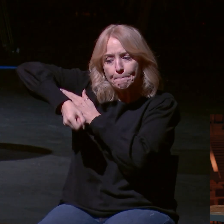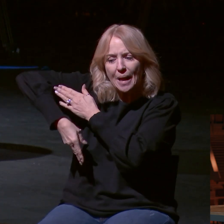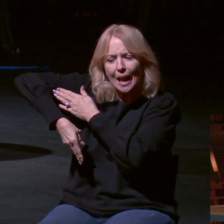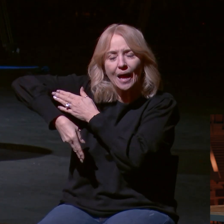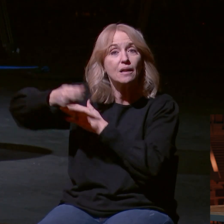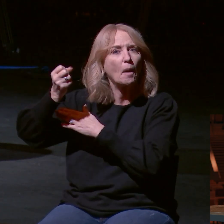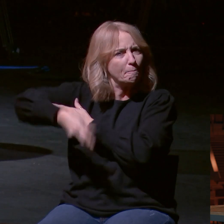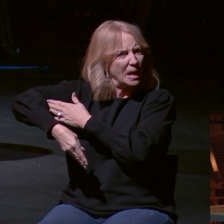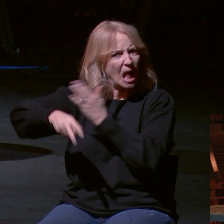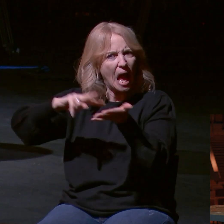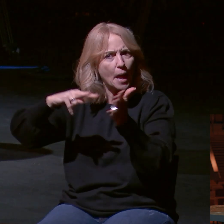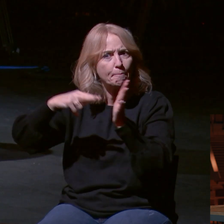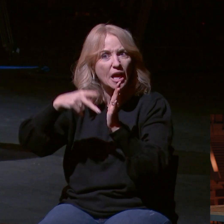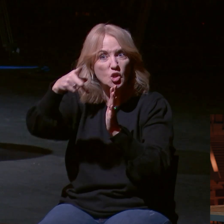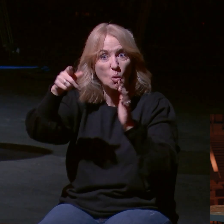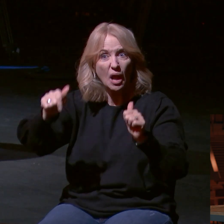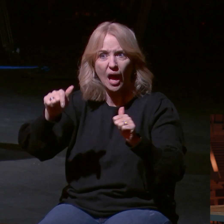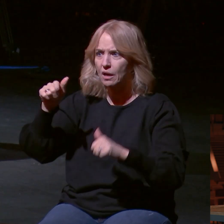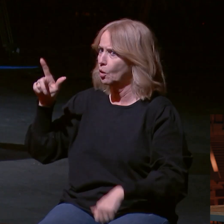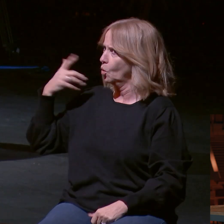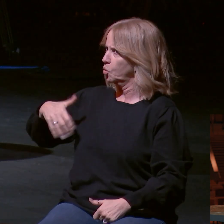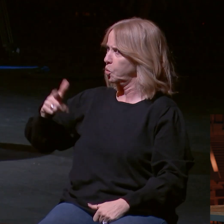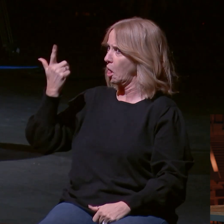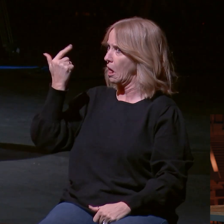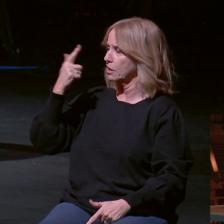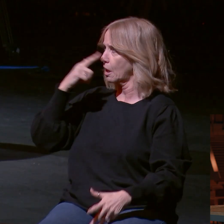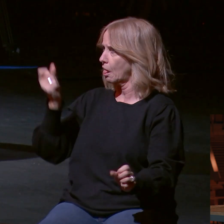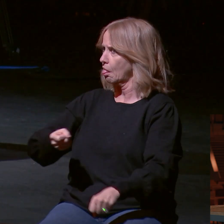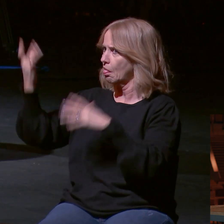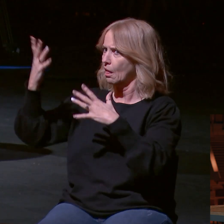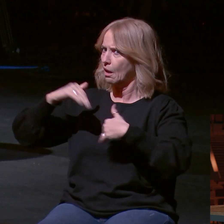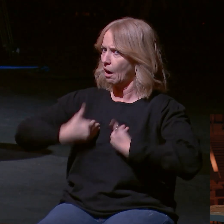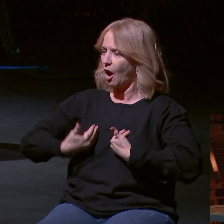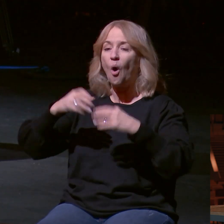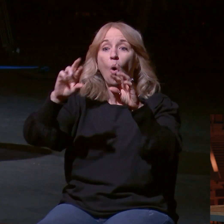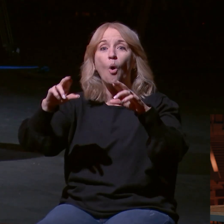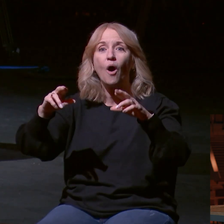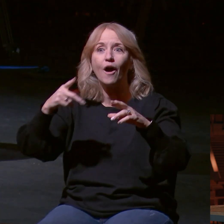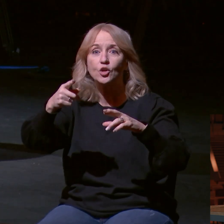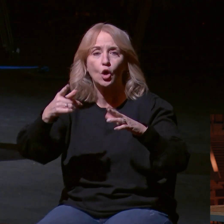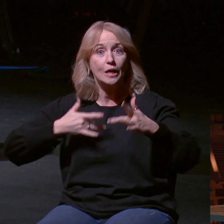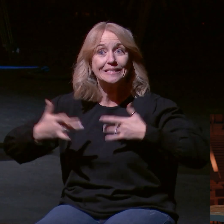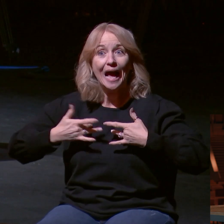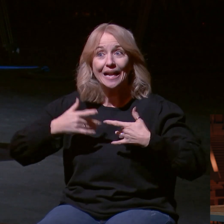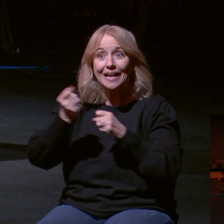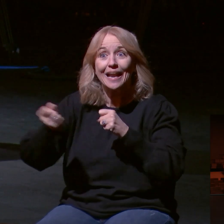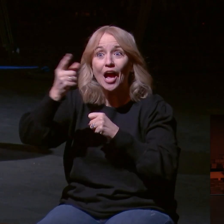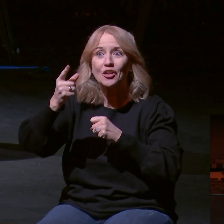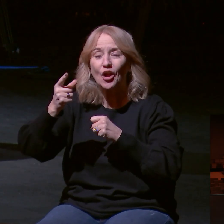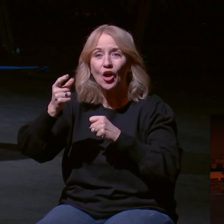if we're counting down until we can close the book on the current year, or if we're counting down to open the book on the new